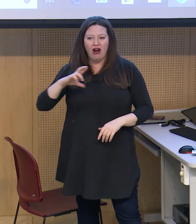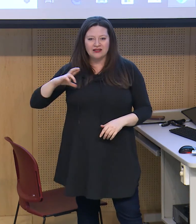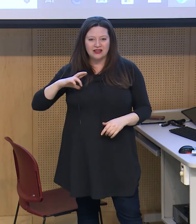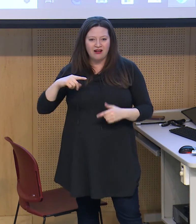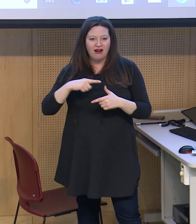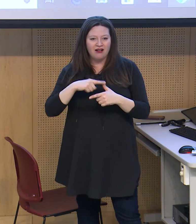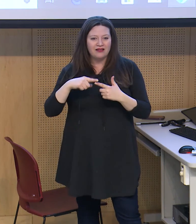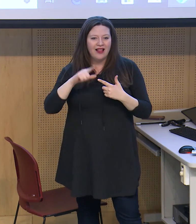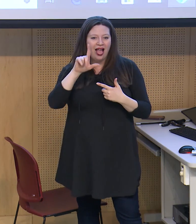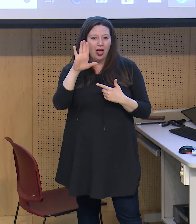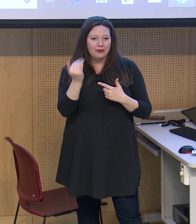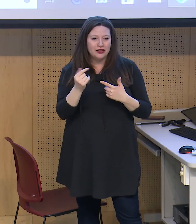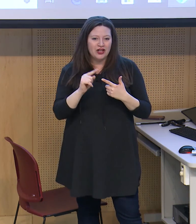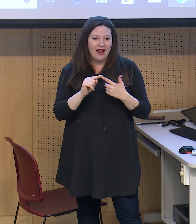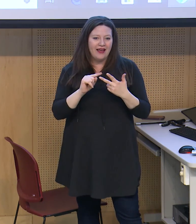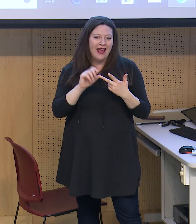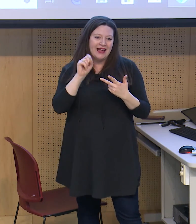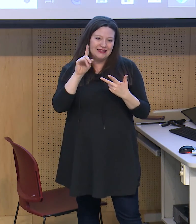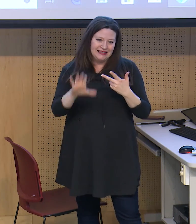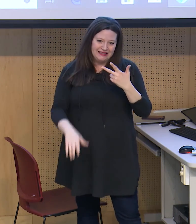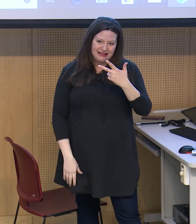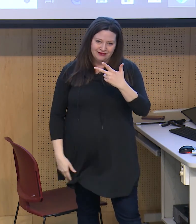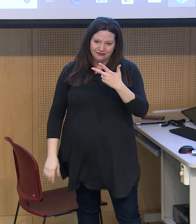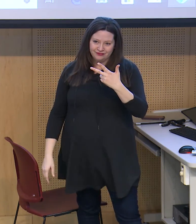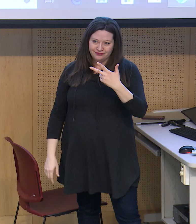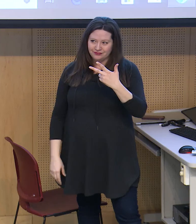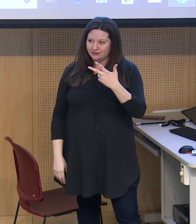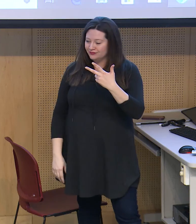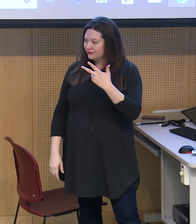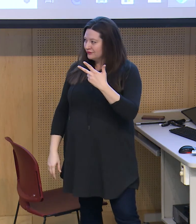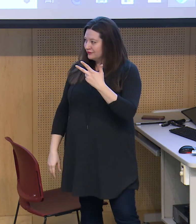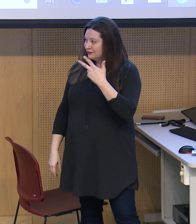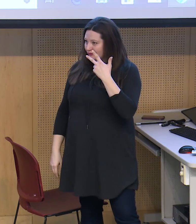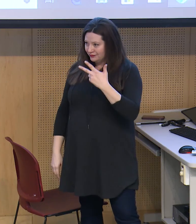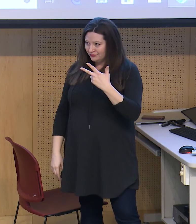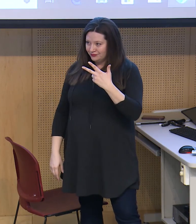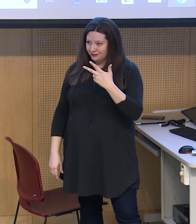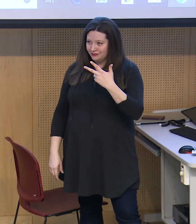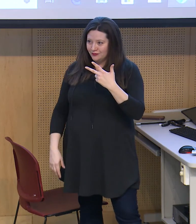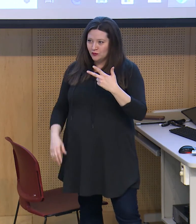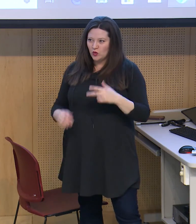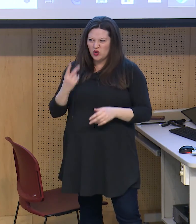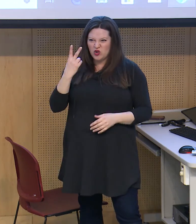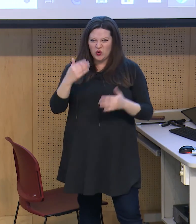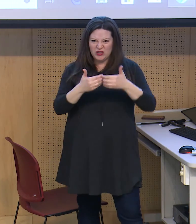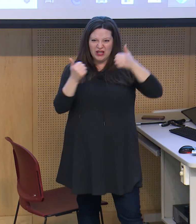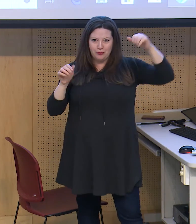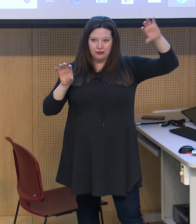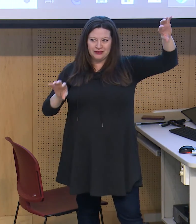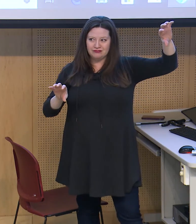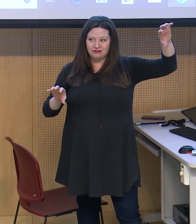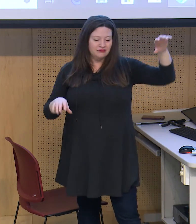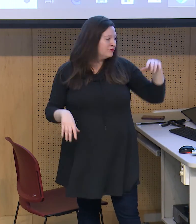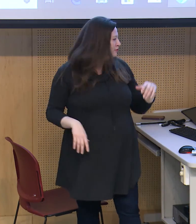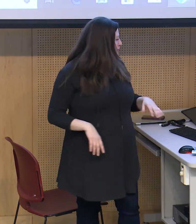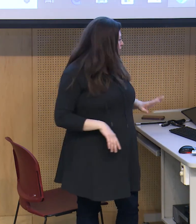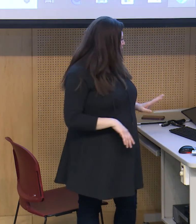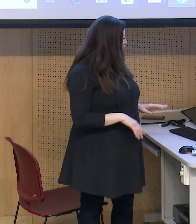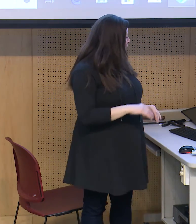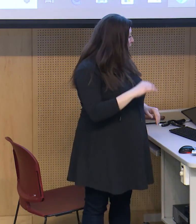get Rosica, LBJ, and the SDC. Those 3 buildings will show up. So those are 2 separate